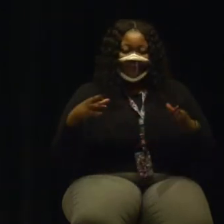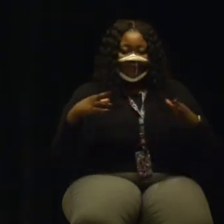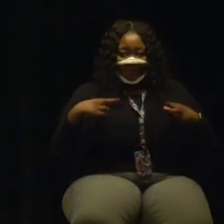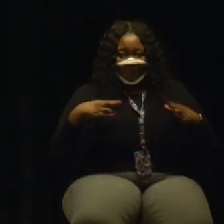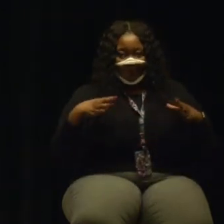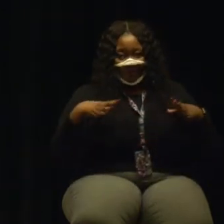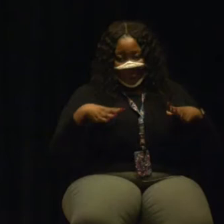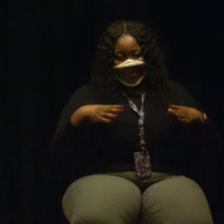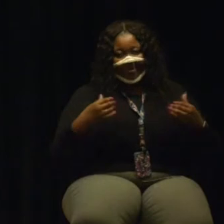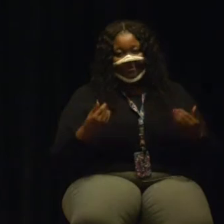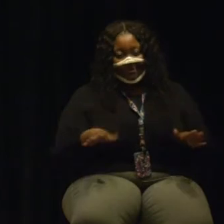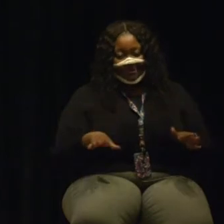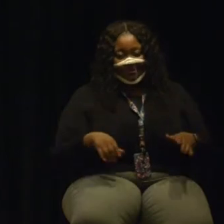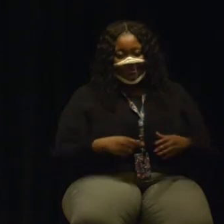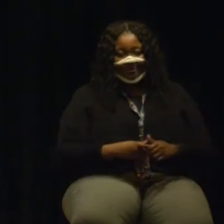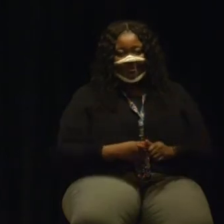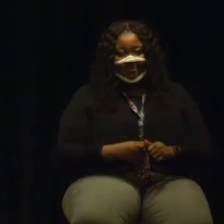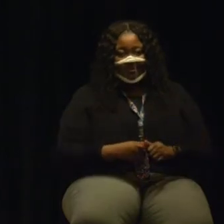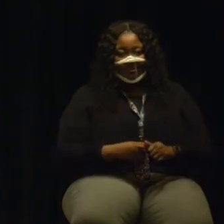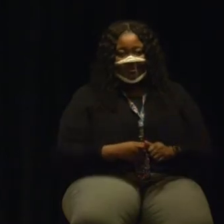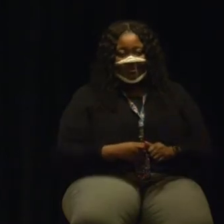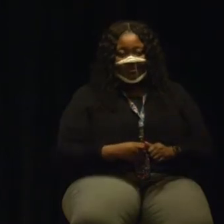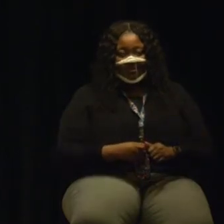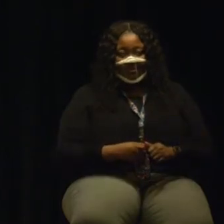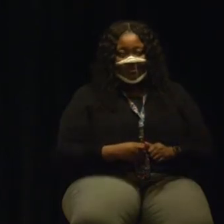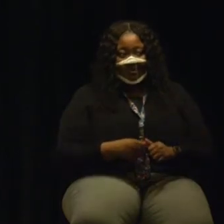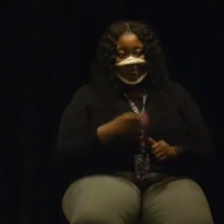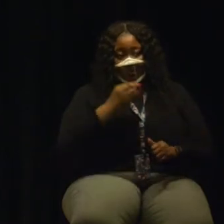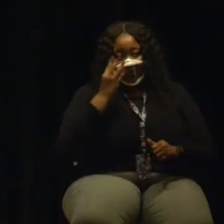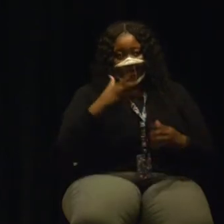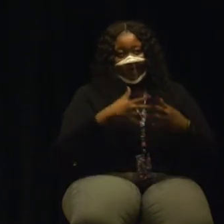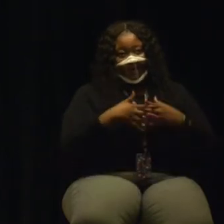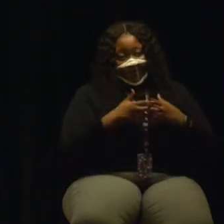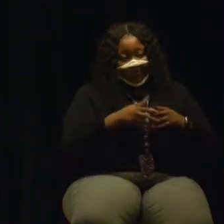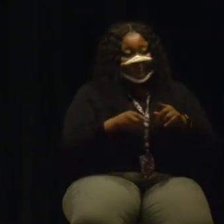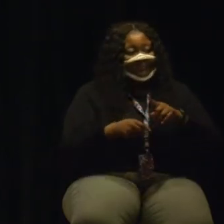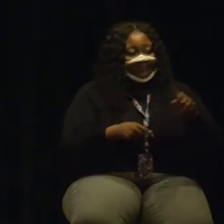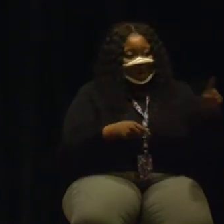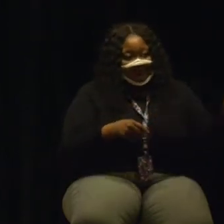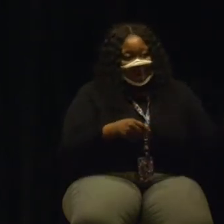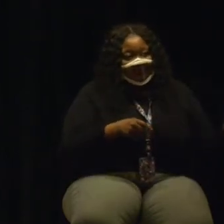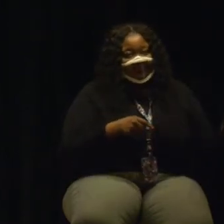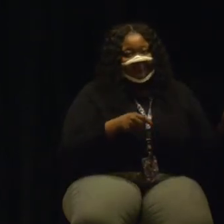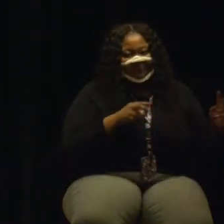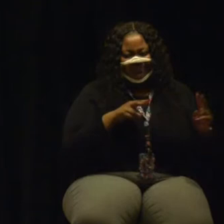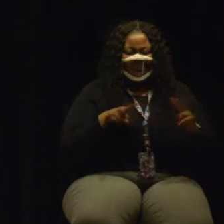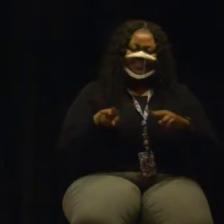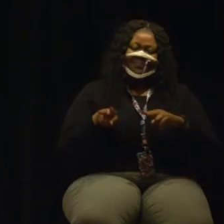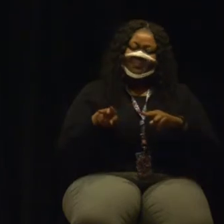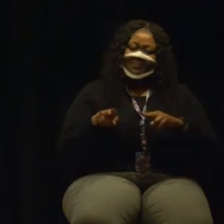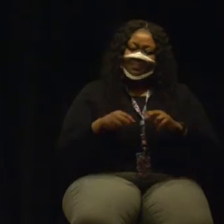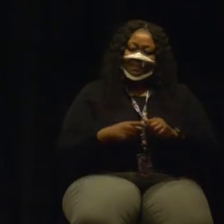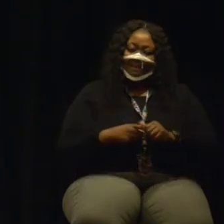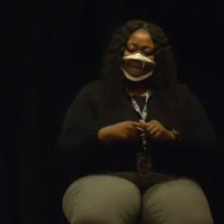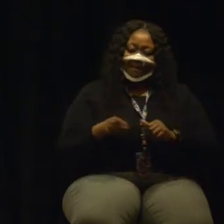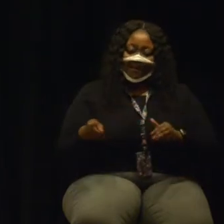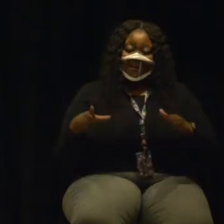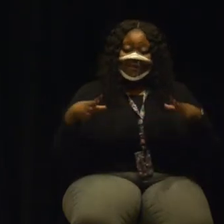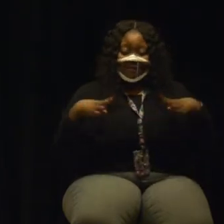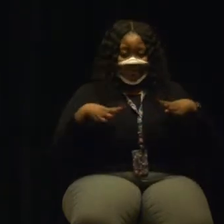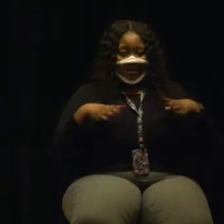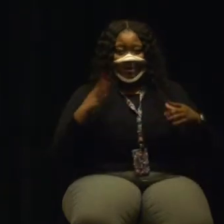American in the minds of white Americans at the time. And he retired actually because he didn't want to fight Jack